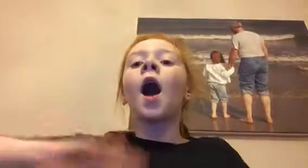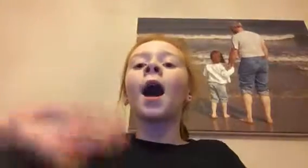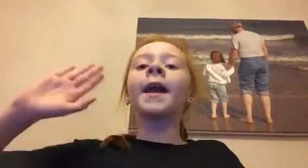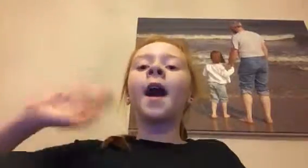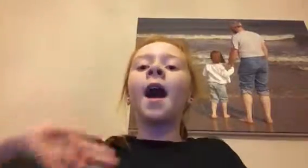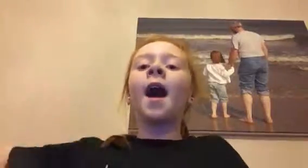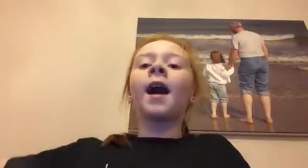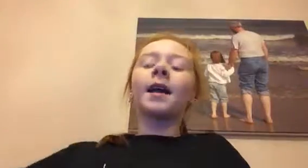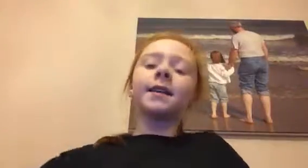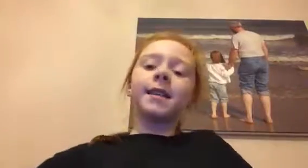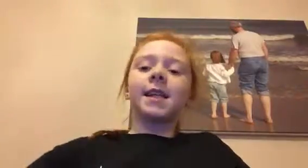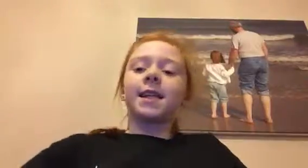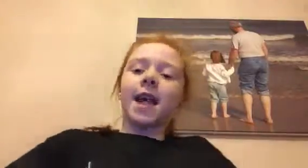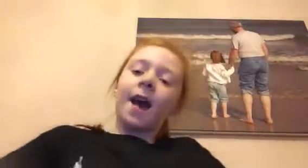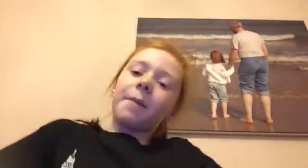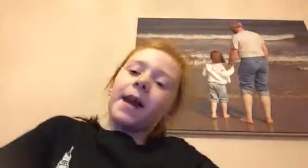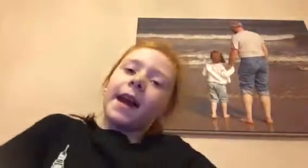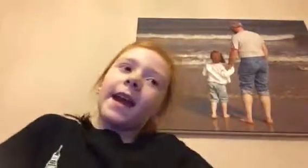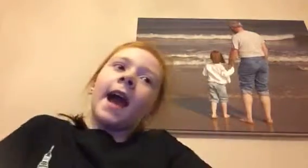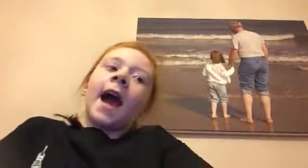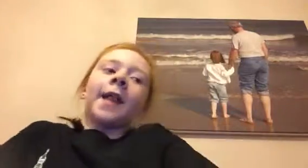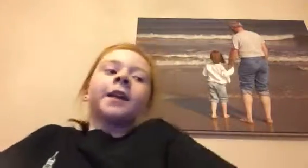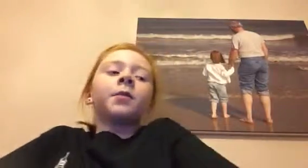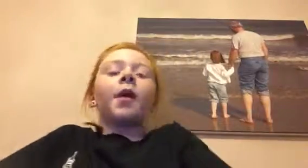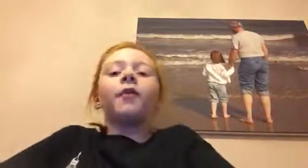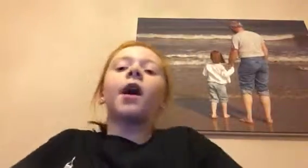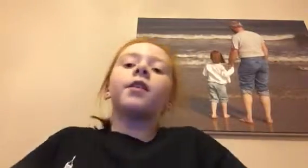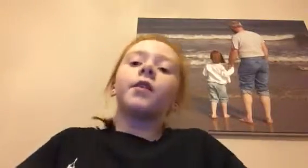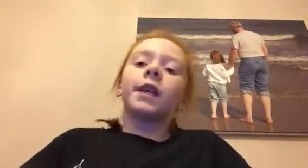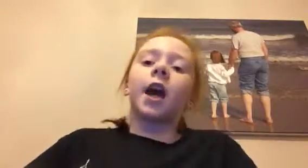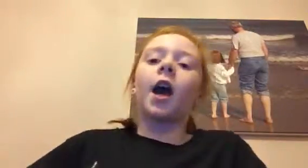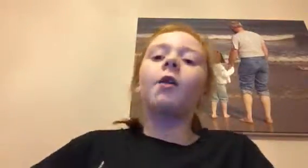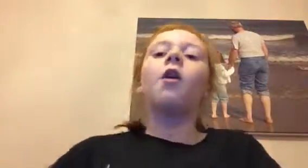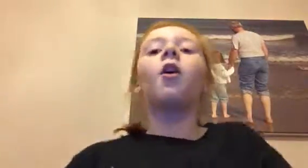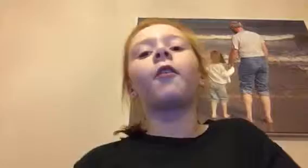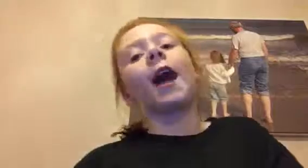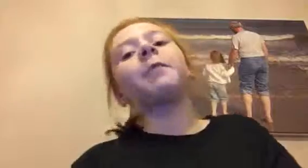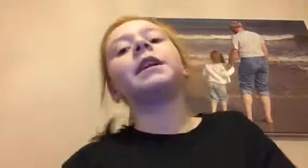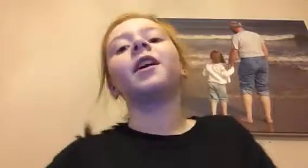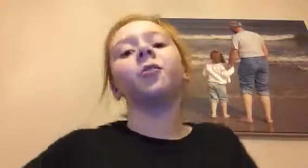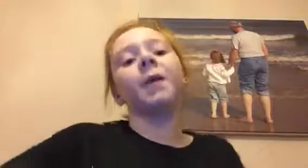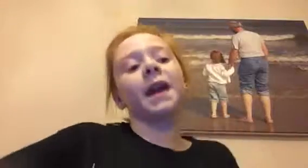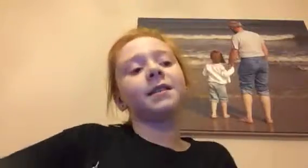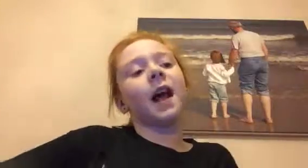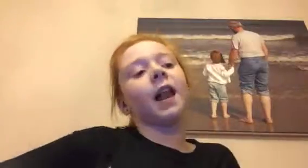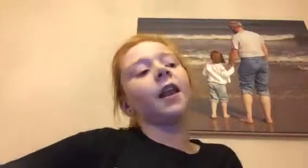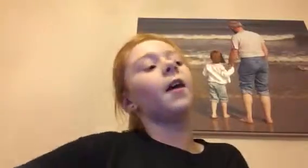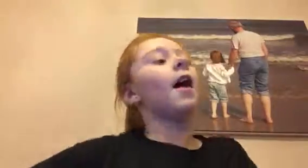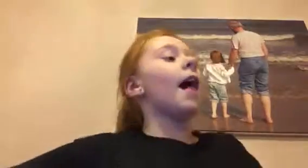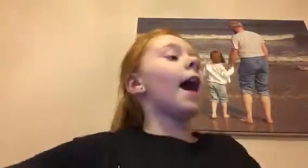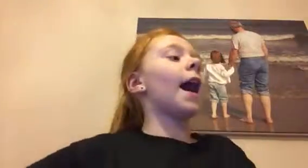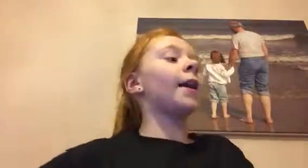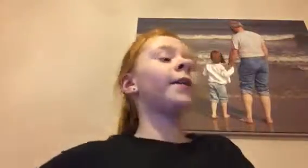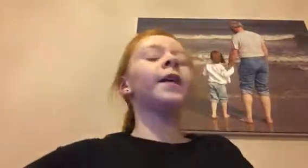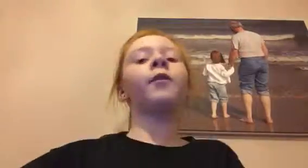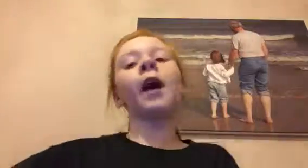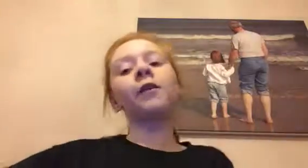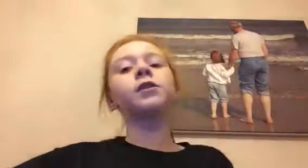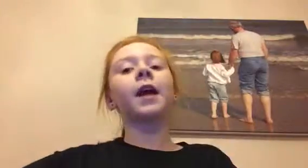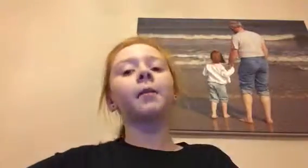hi guys it's abby and it's my first video on abby does bsl and if you haven't checked